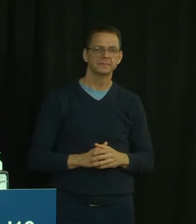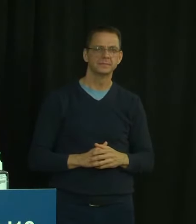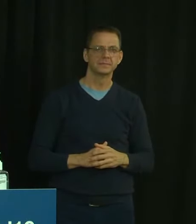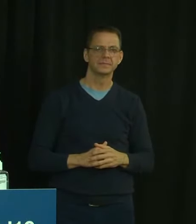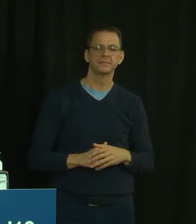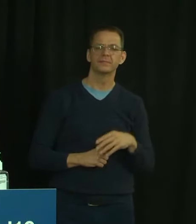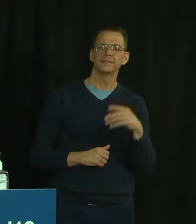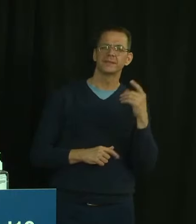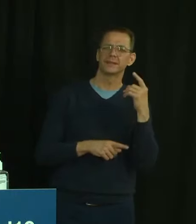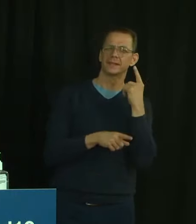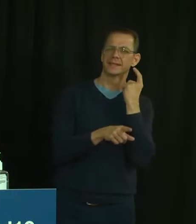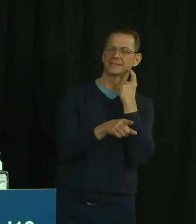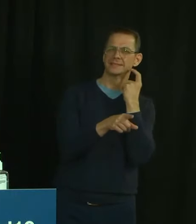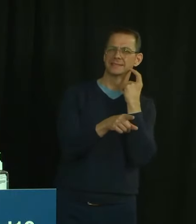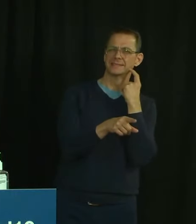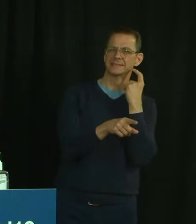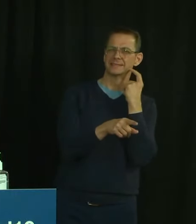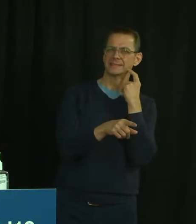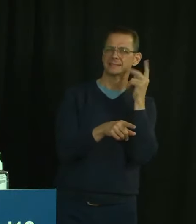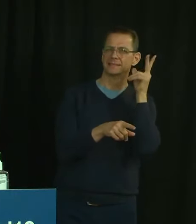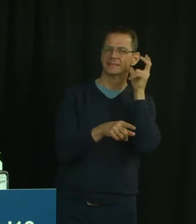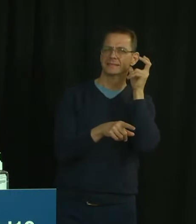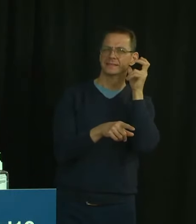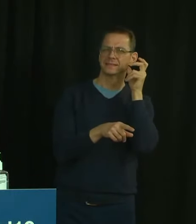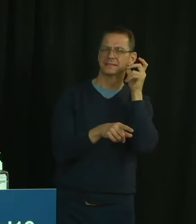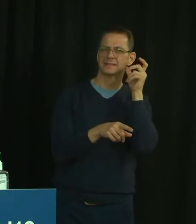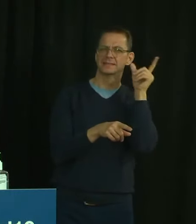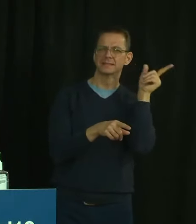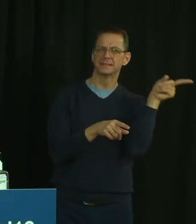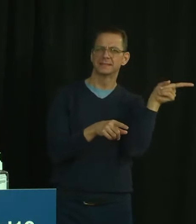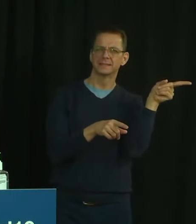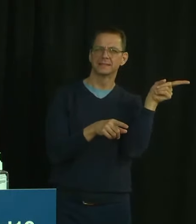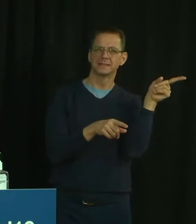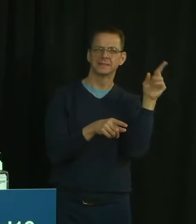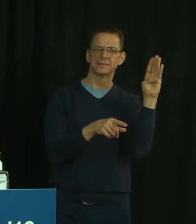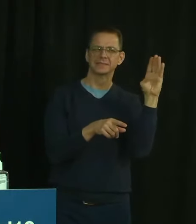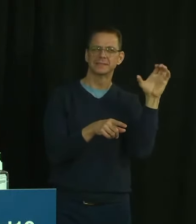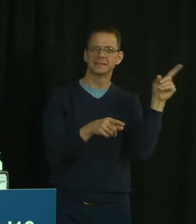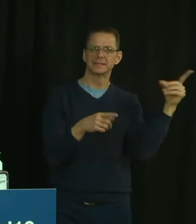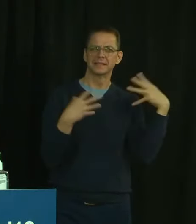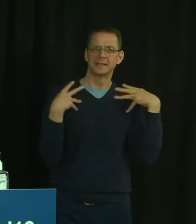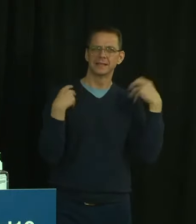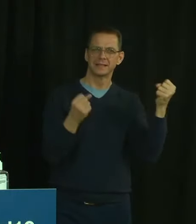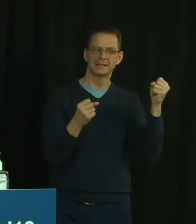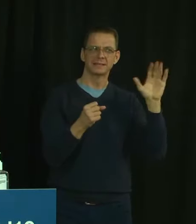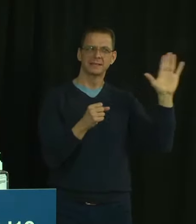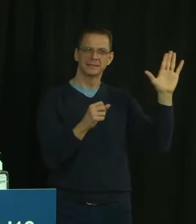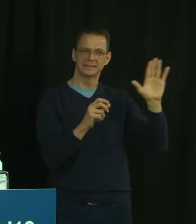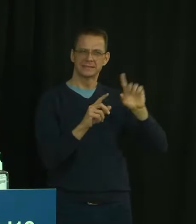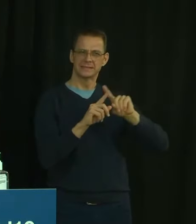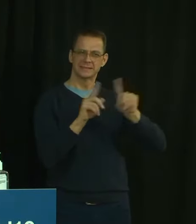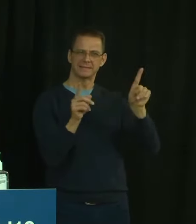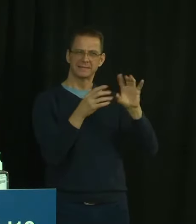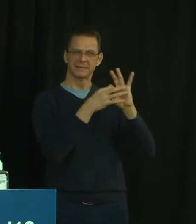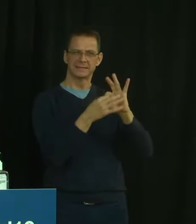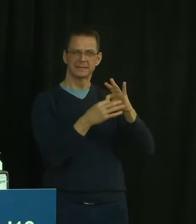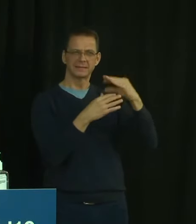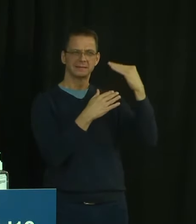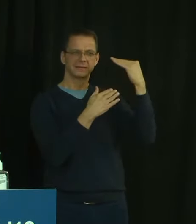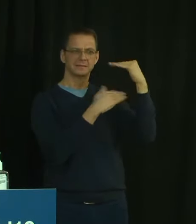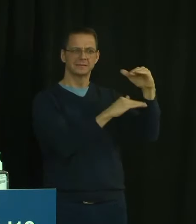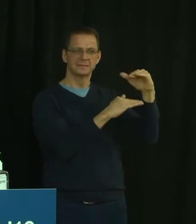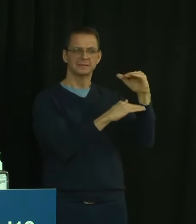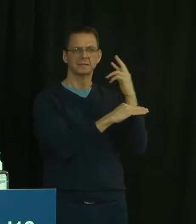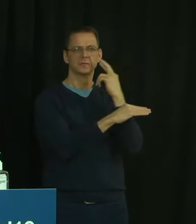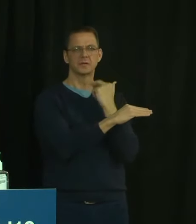there announce new restrictions, especially targeting restaurants, but some other things as well. I'm wondering, I think their cases are increasing faster than they are in Alberta,